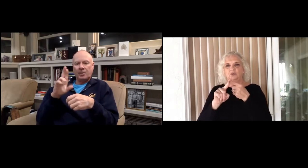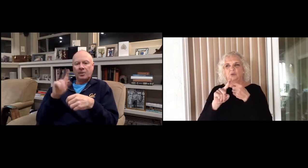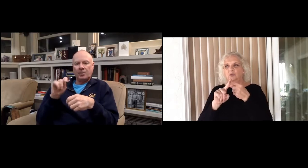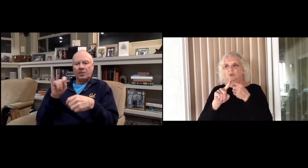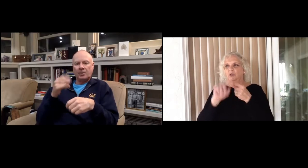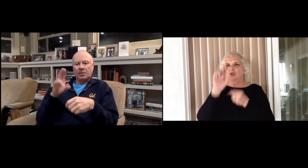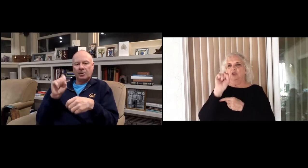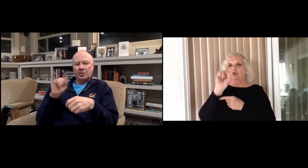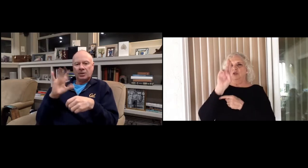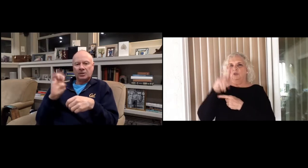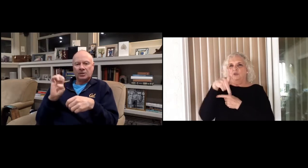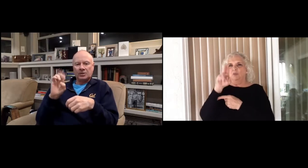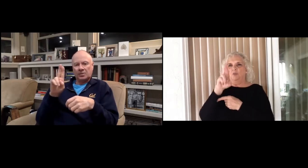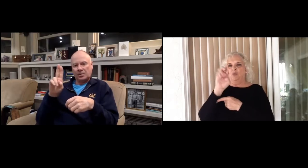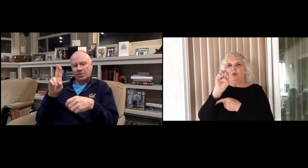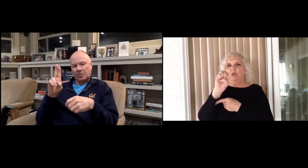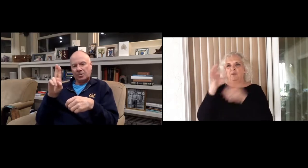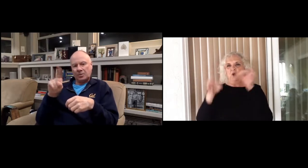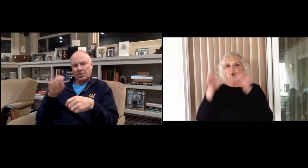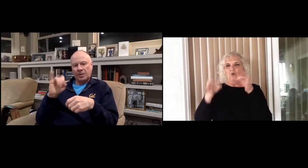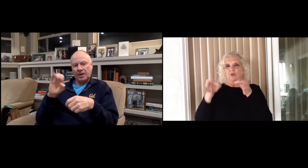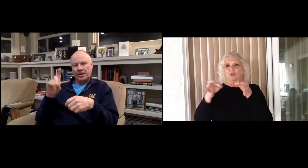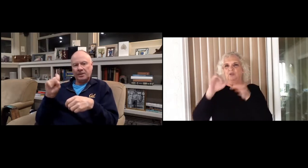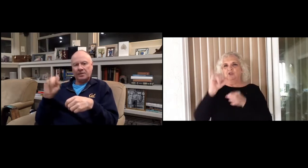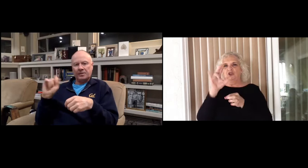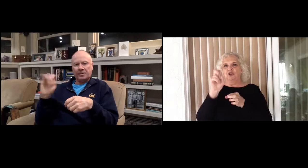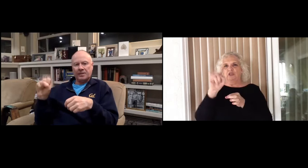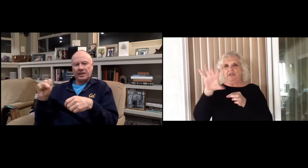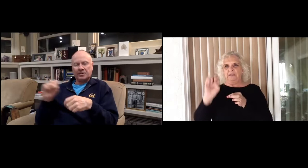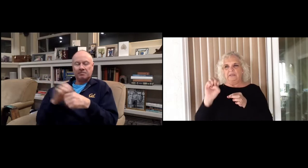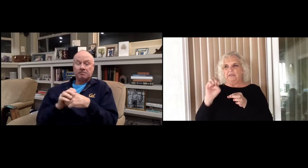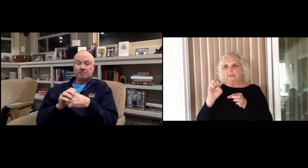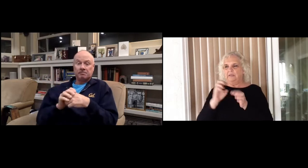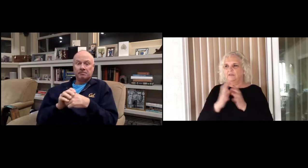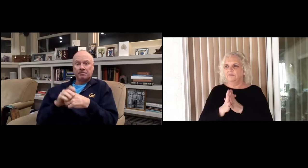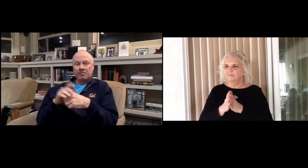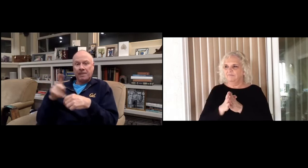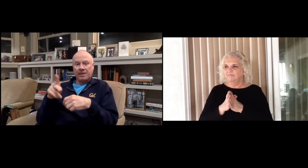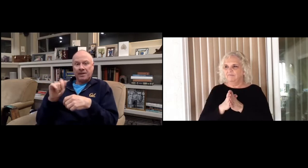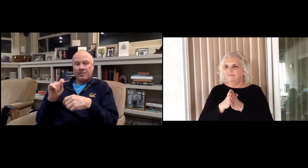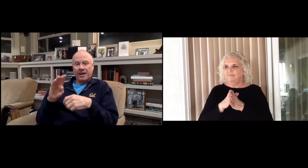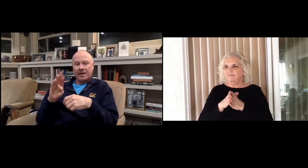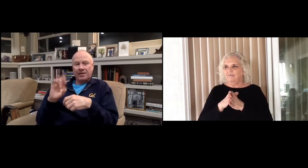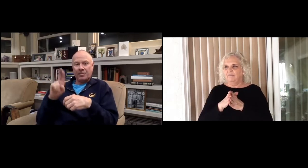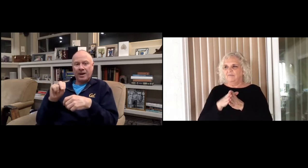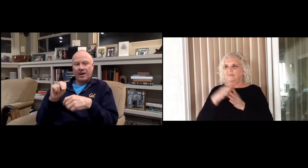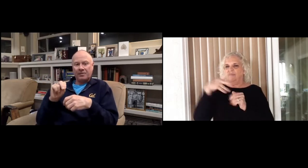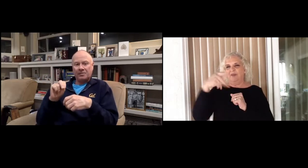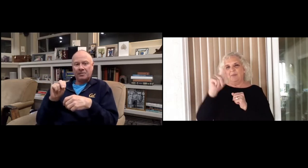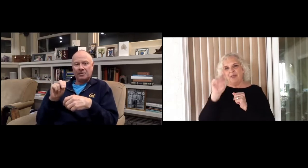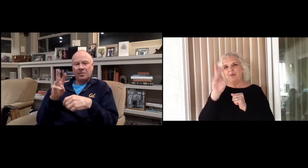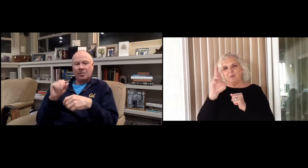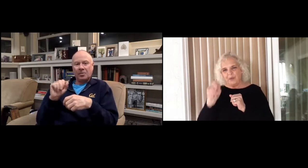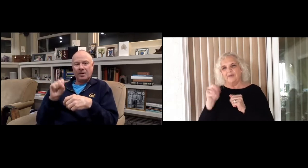Supreme Court Justice, United States. Pat